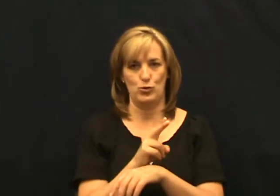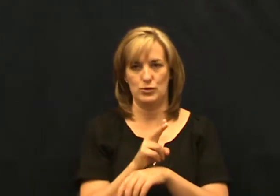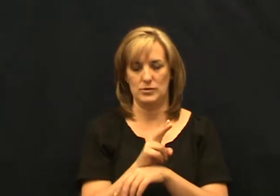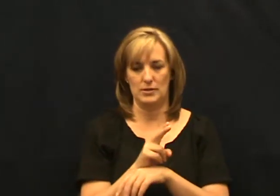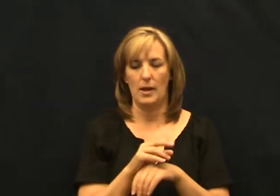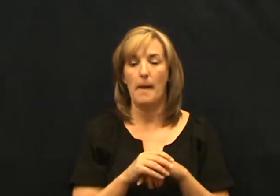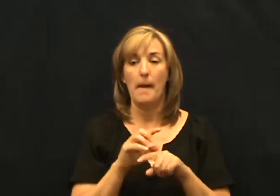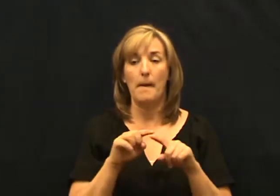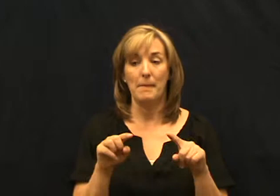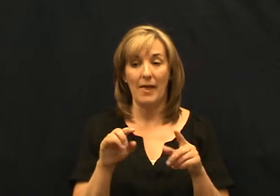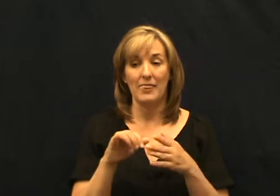of accounting,